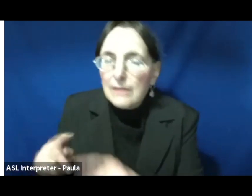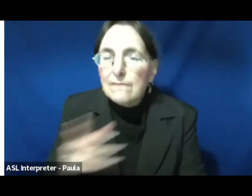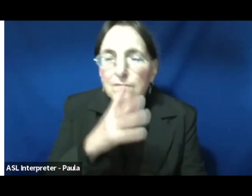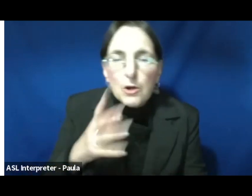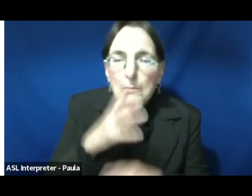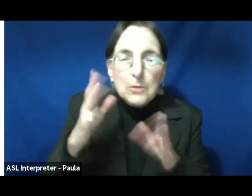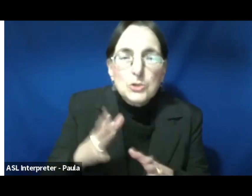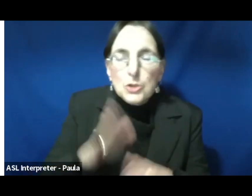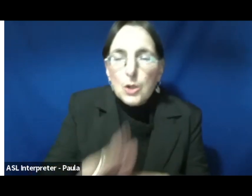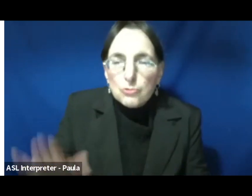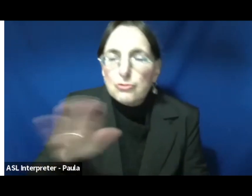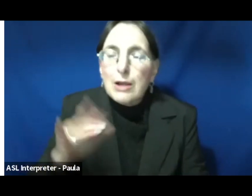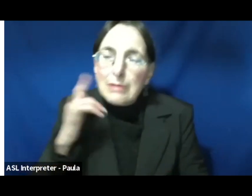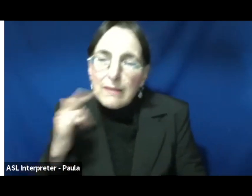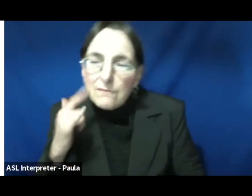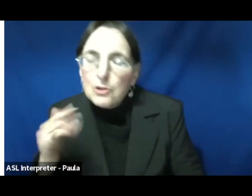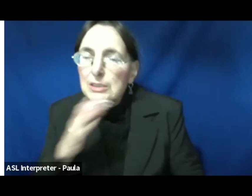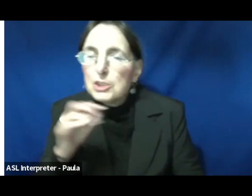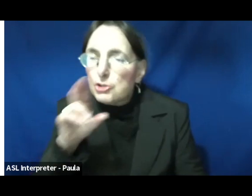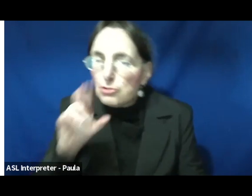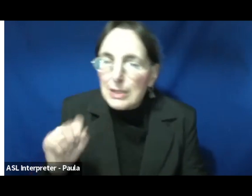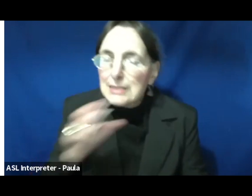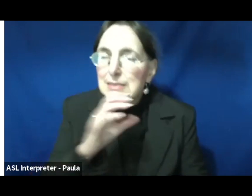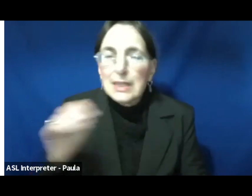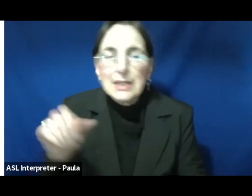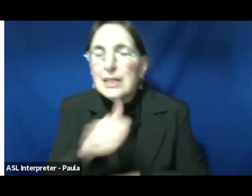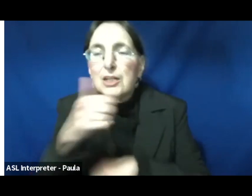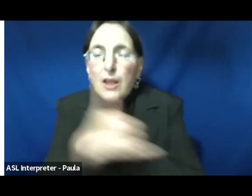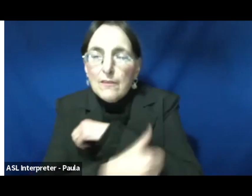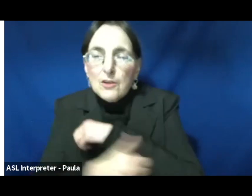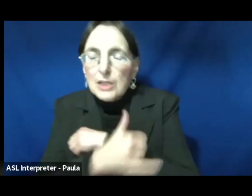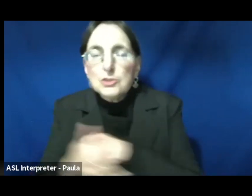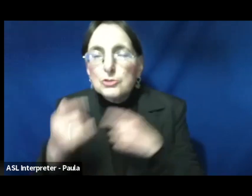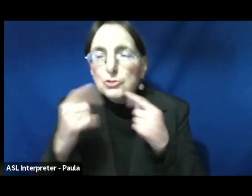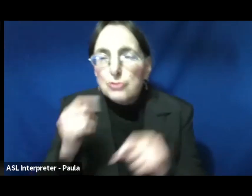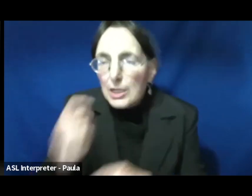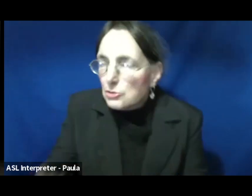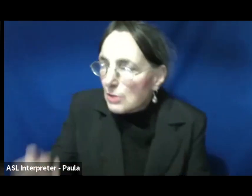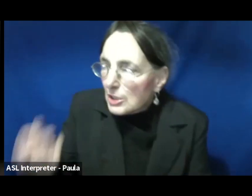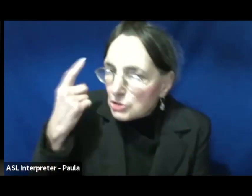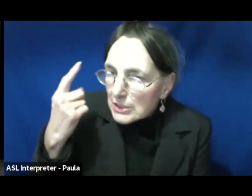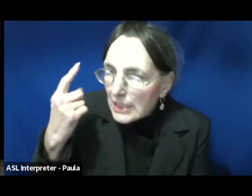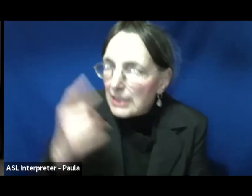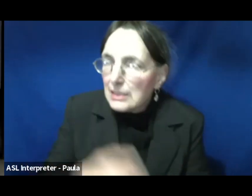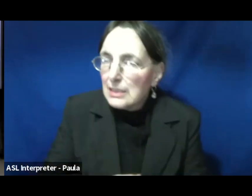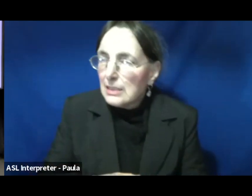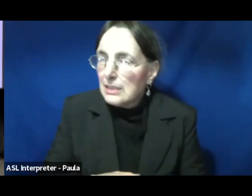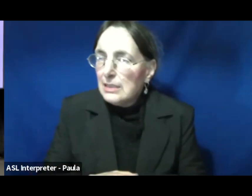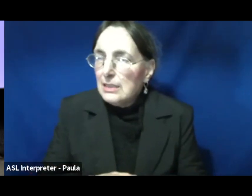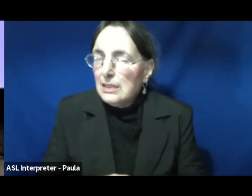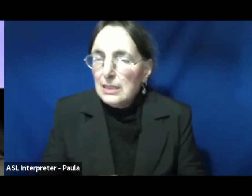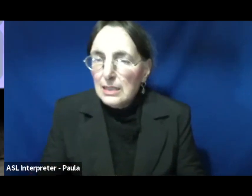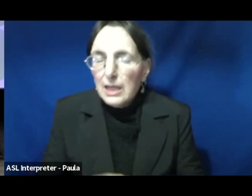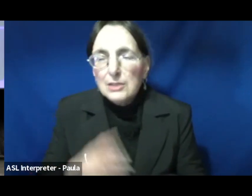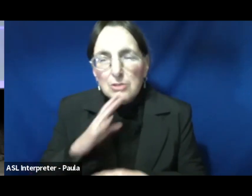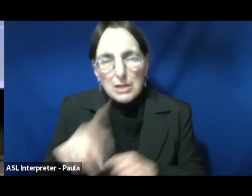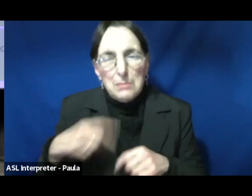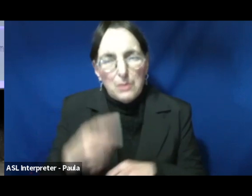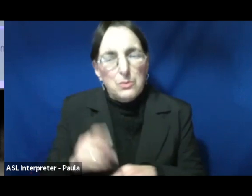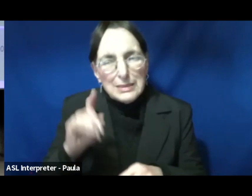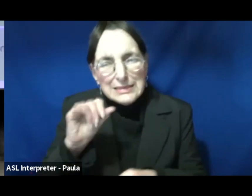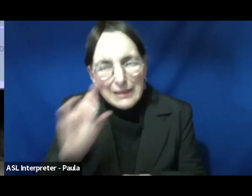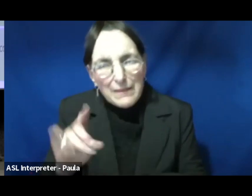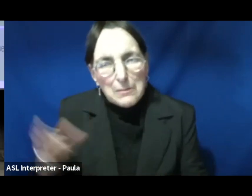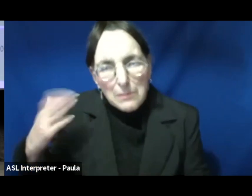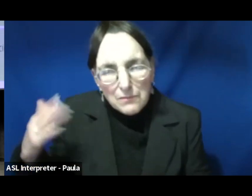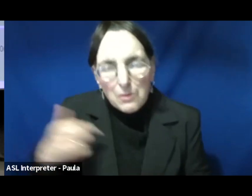US and overseas, and try to understand. I talk about things and people go, oh, we've been doing that already. My grandpa was doing that. You know, my